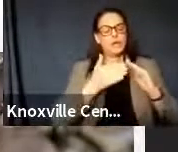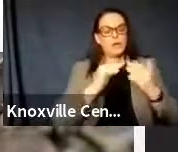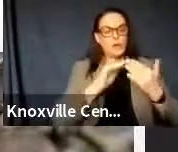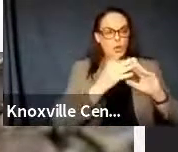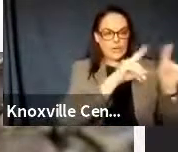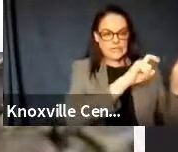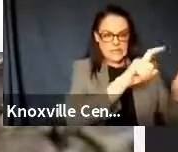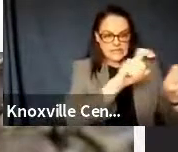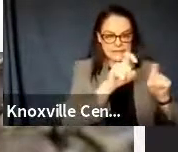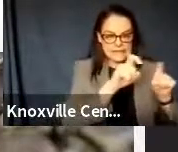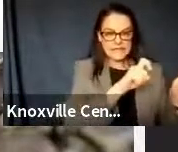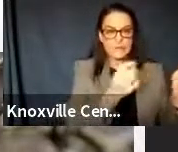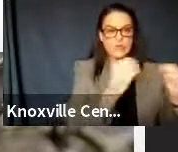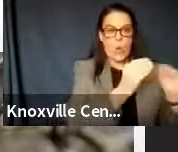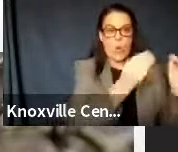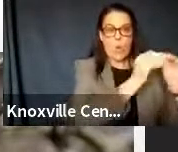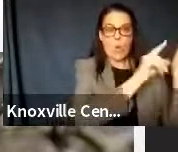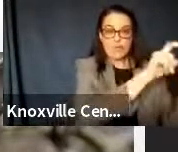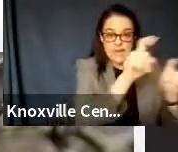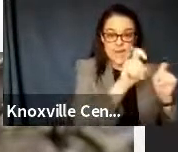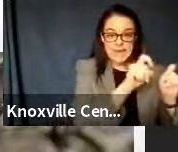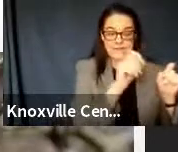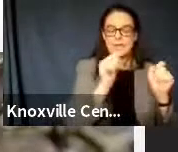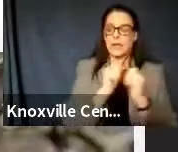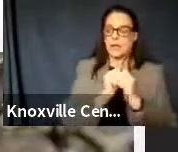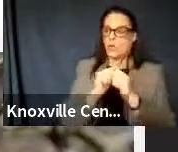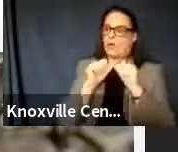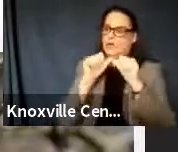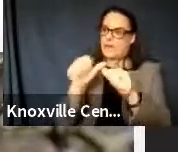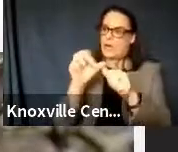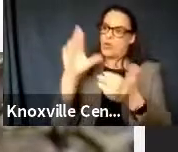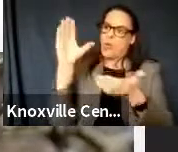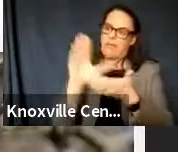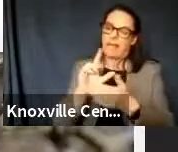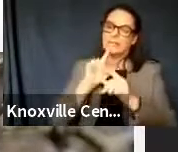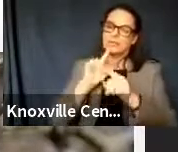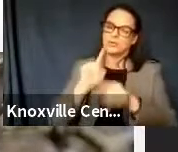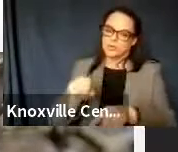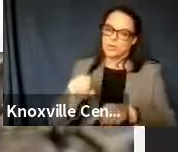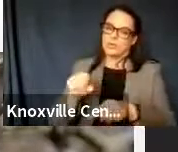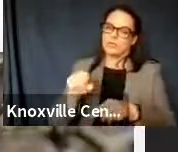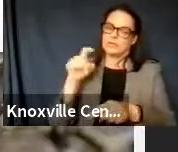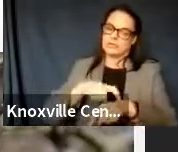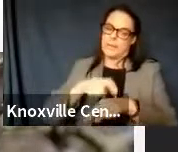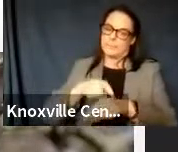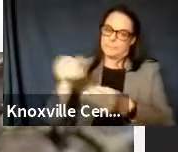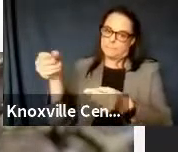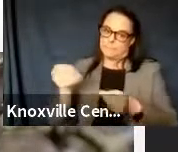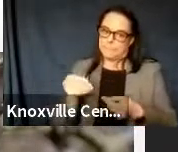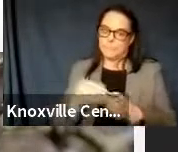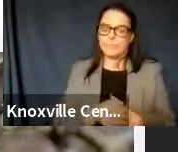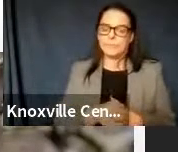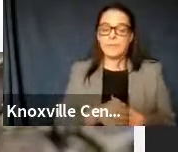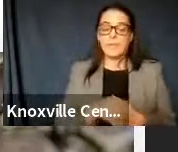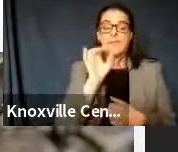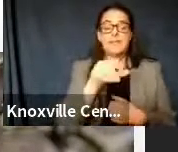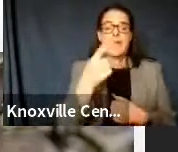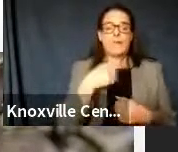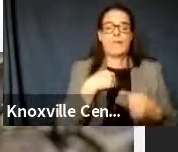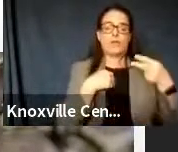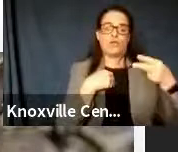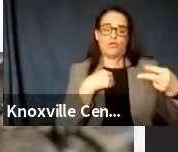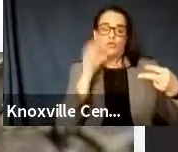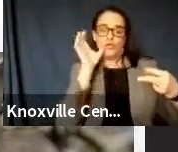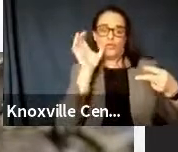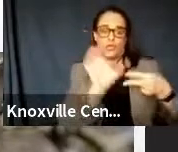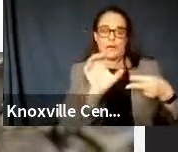increased diagnostic testing with consistent or decreased test result reporting turnaround time. For this benchmark, we utilize 2 bar